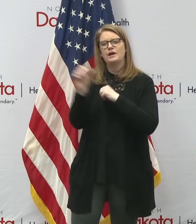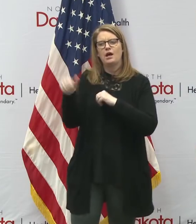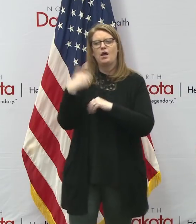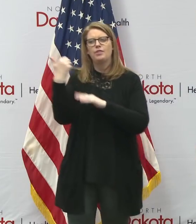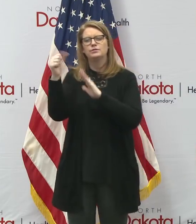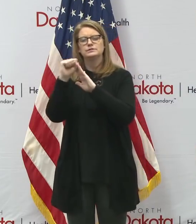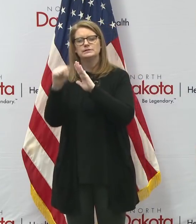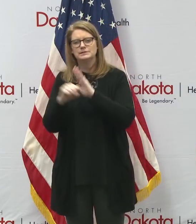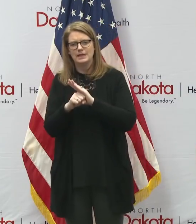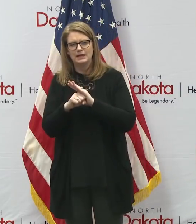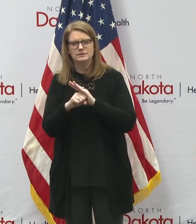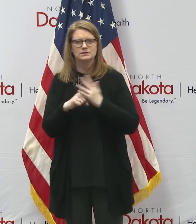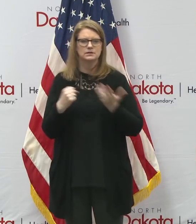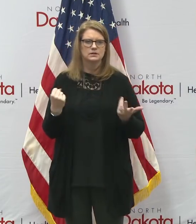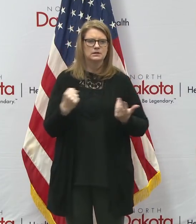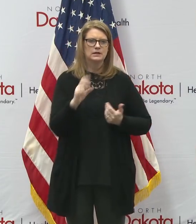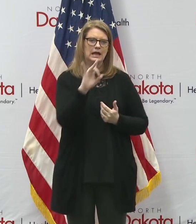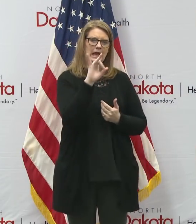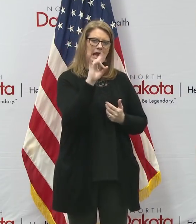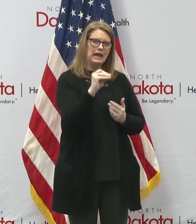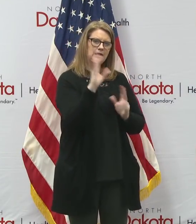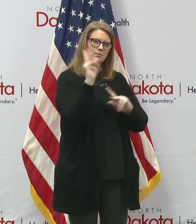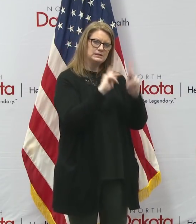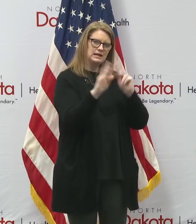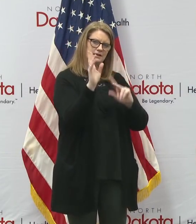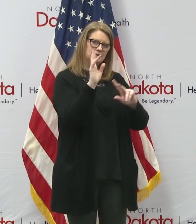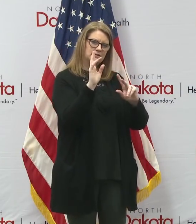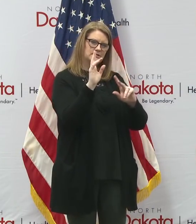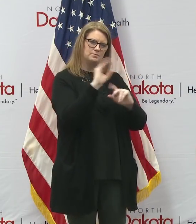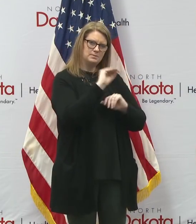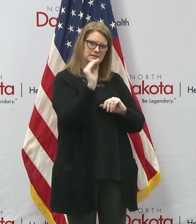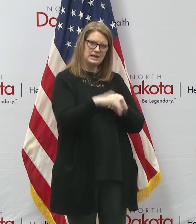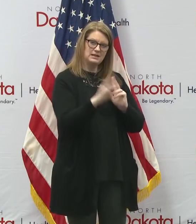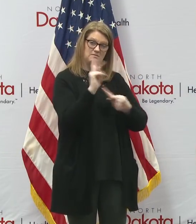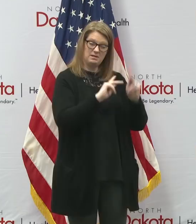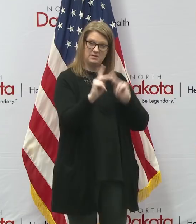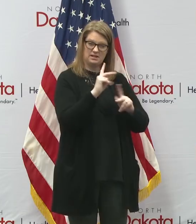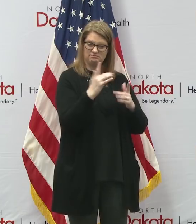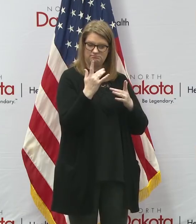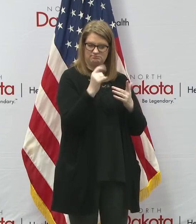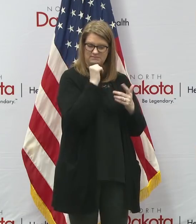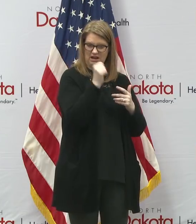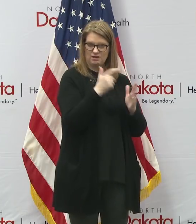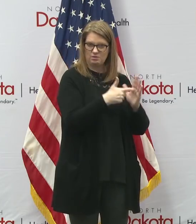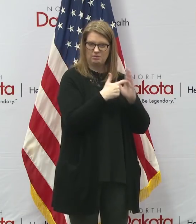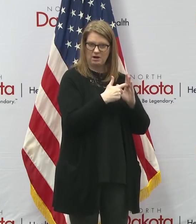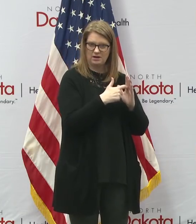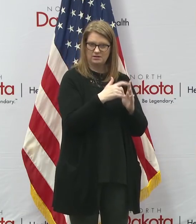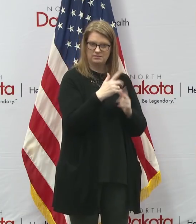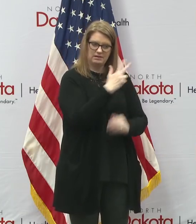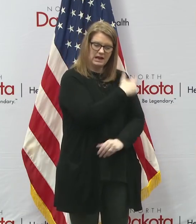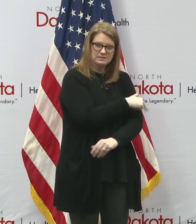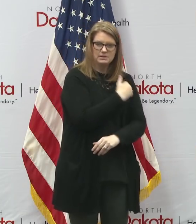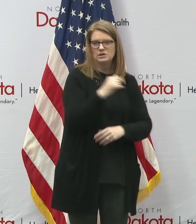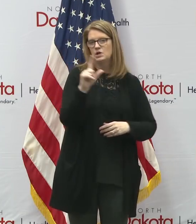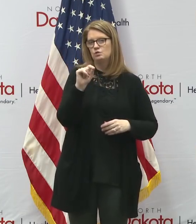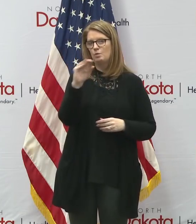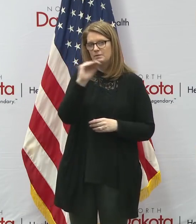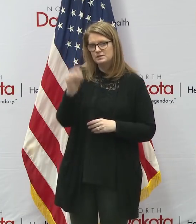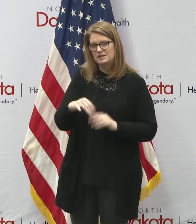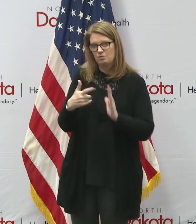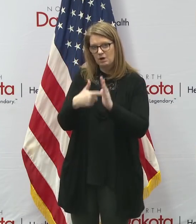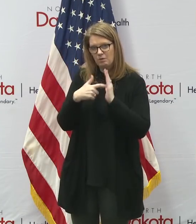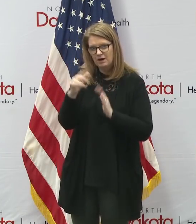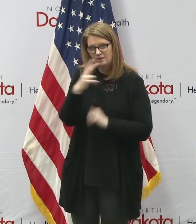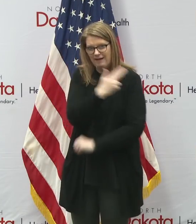you have 80% of the people generally that don't require hospitalization, 20% do require hospitalization.